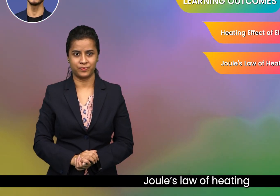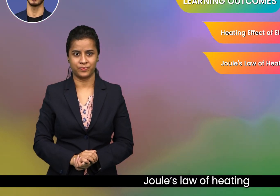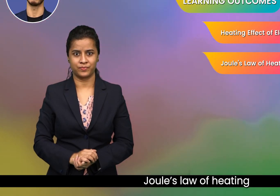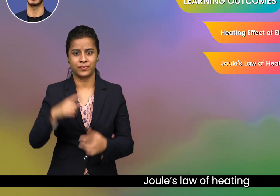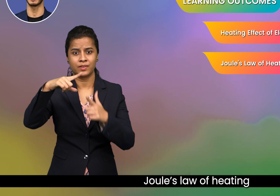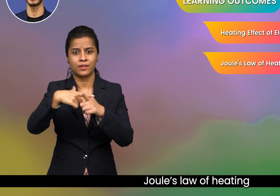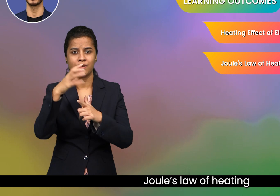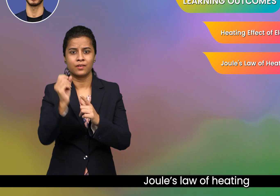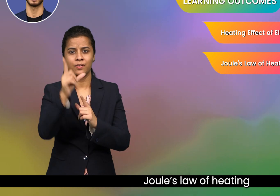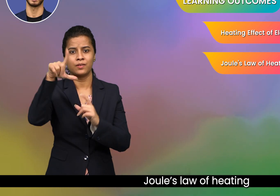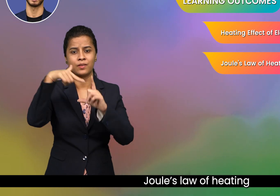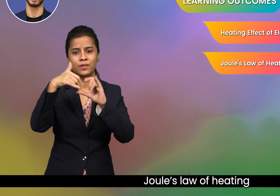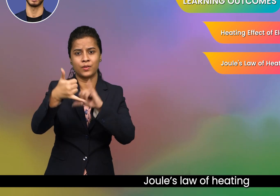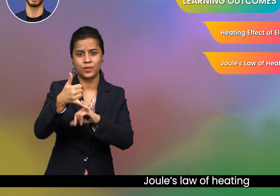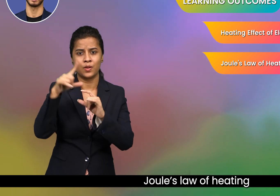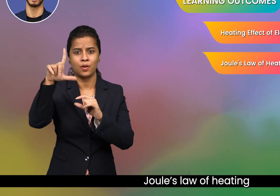Joule's law of heating,